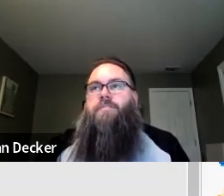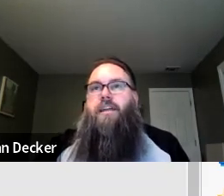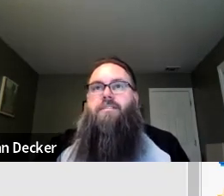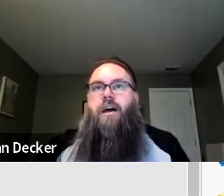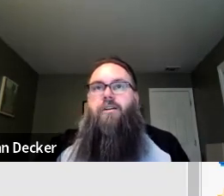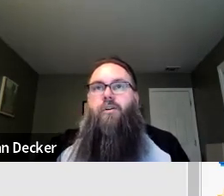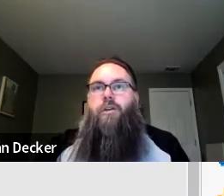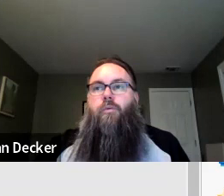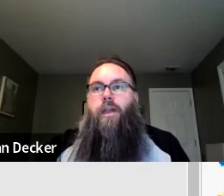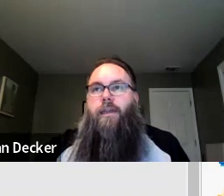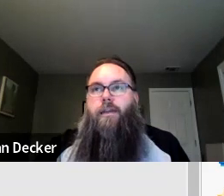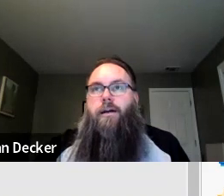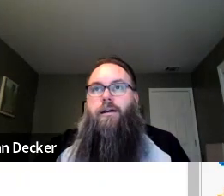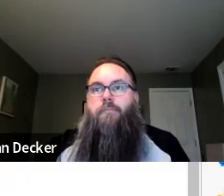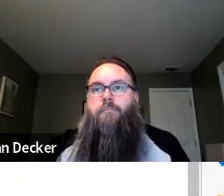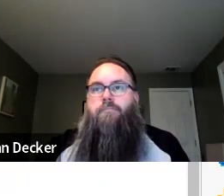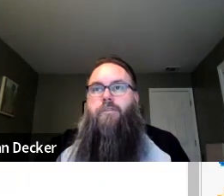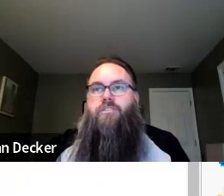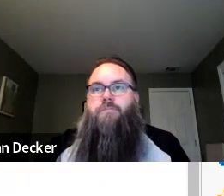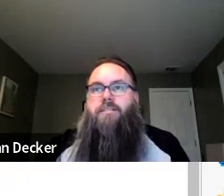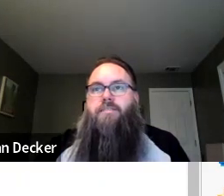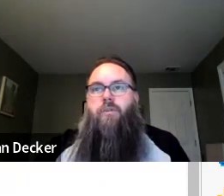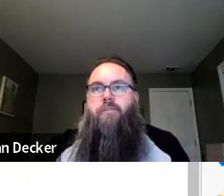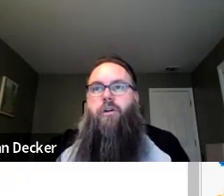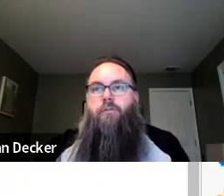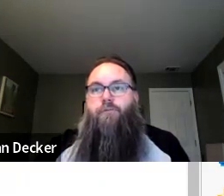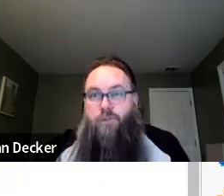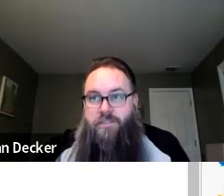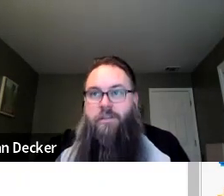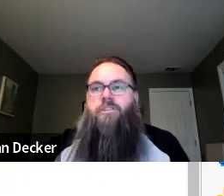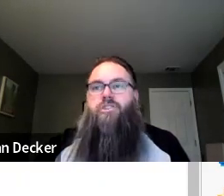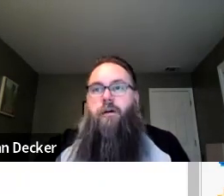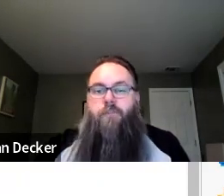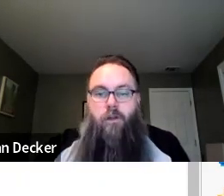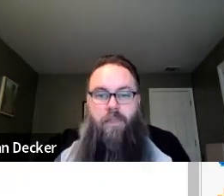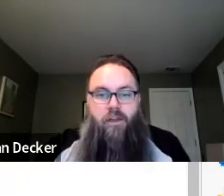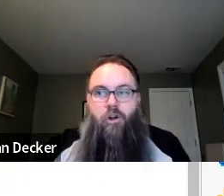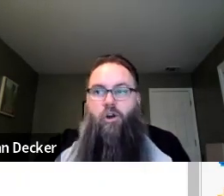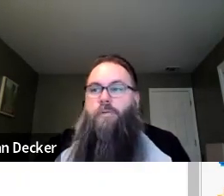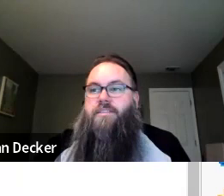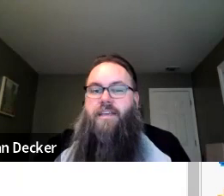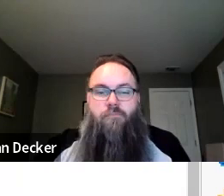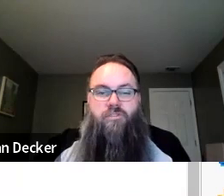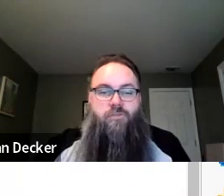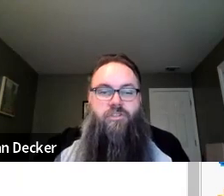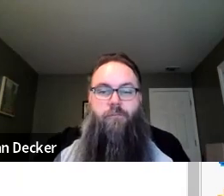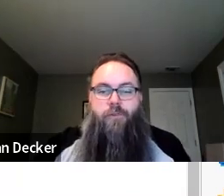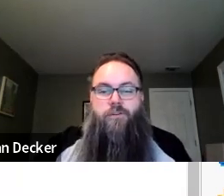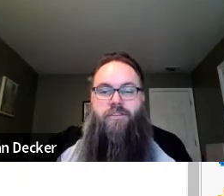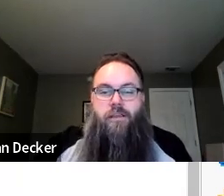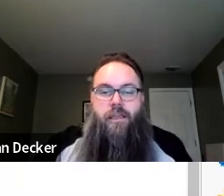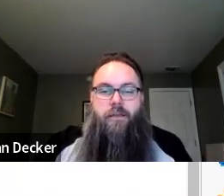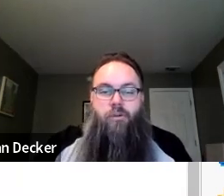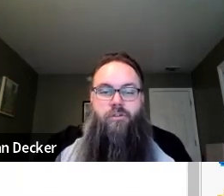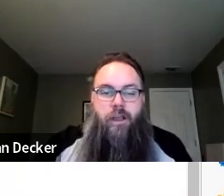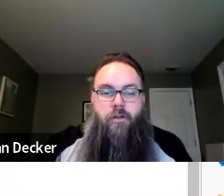the website is not going away, just because we're having our first job fair. I think our hope is to have multiple job